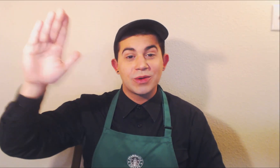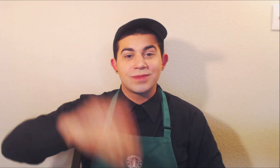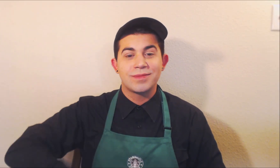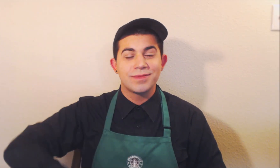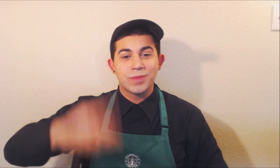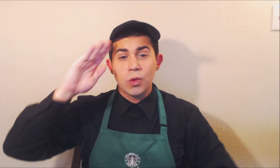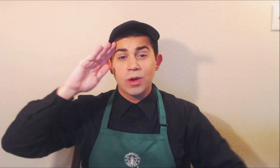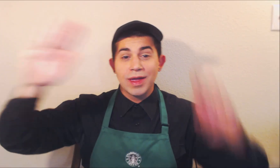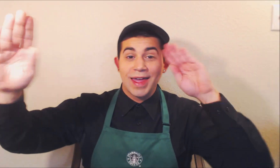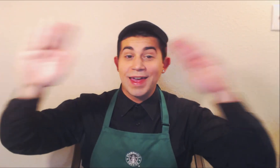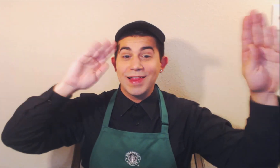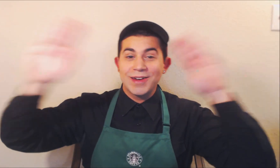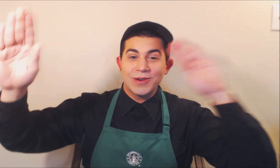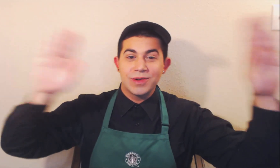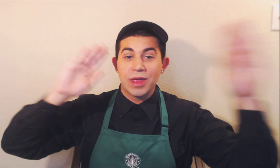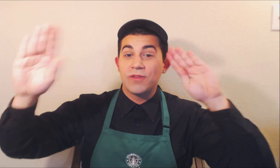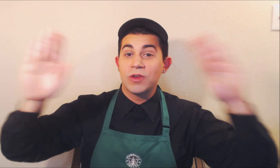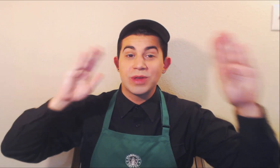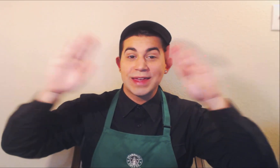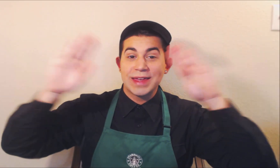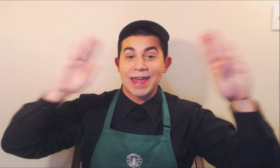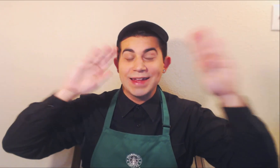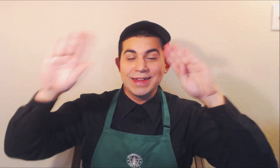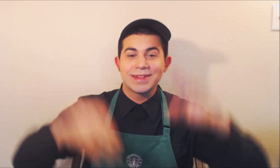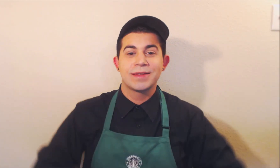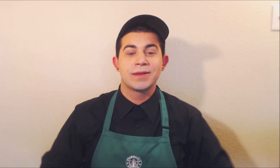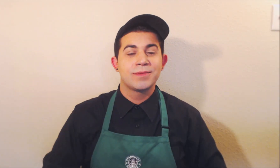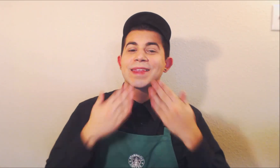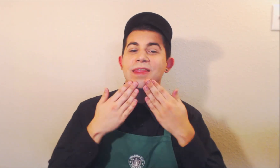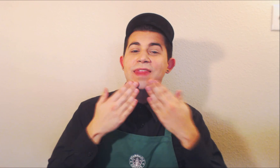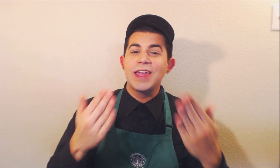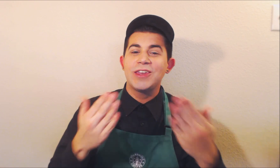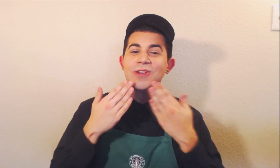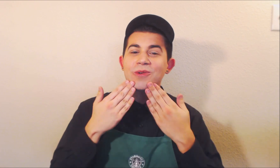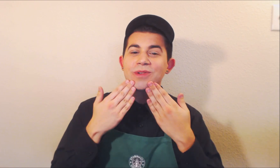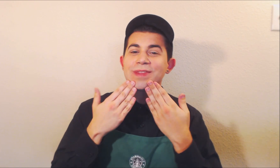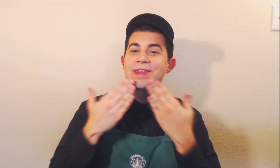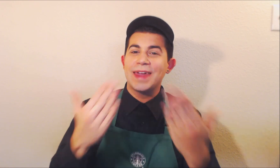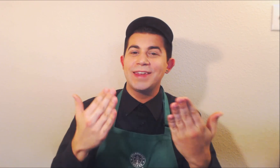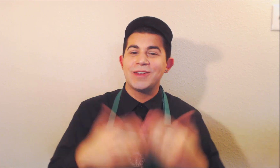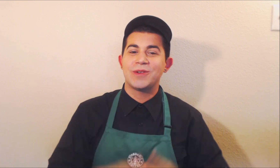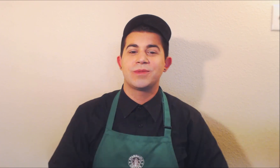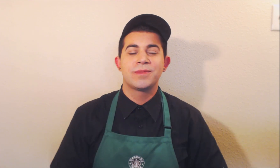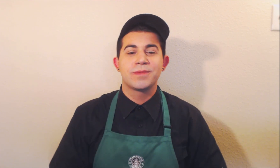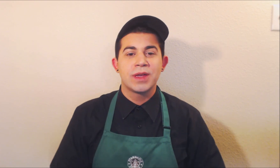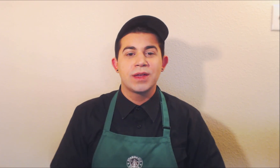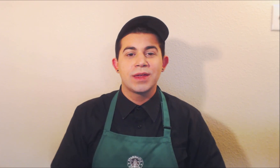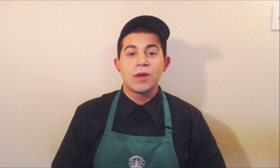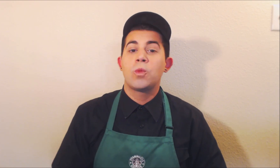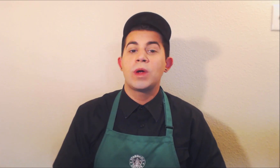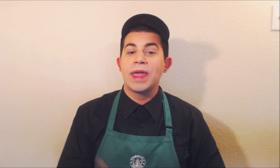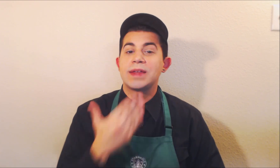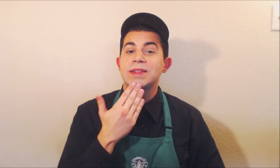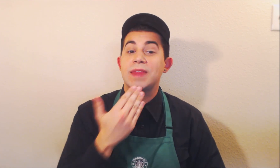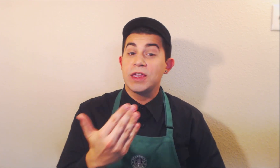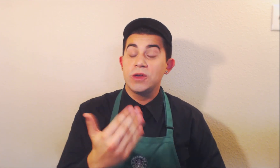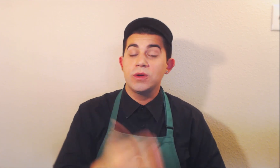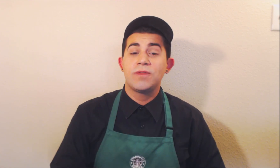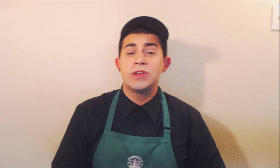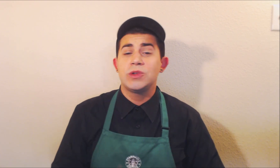Hello, or hello if you're really excited. Thank you, thank you. One hand is thank you. If you do